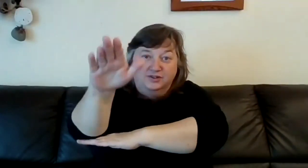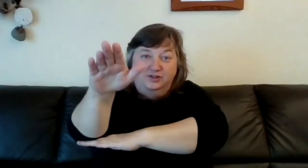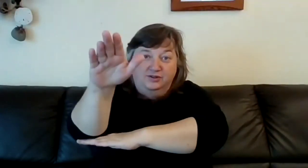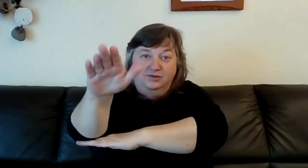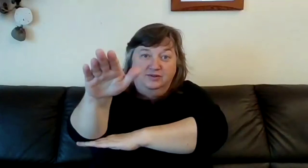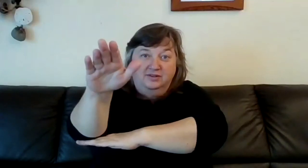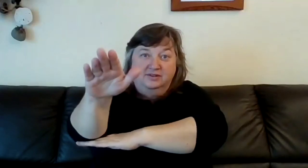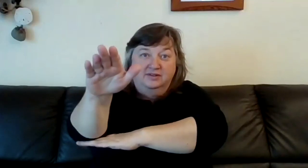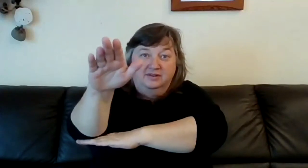afternoon,